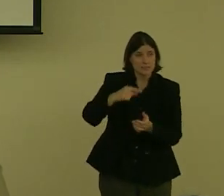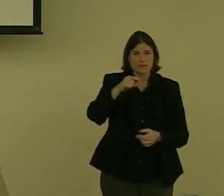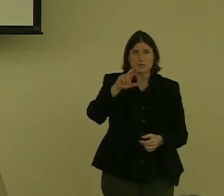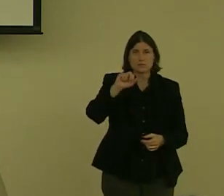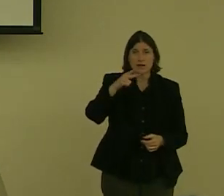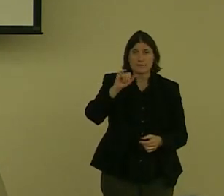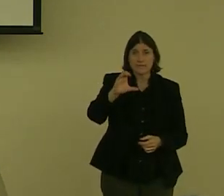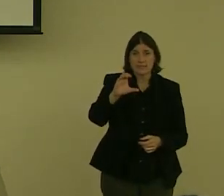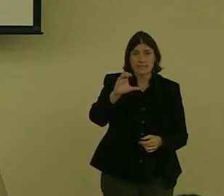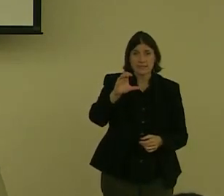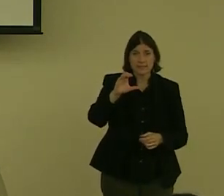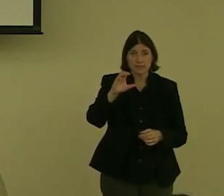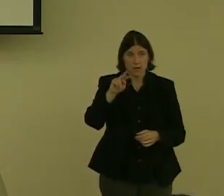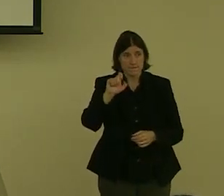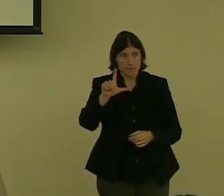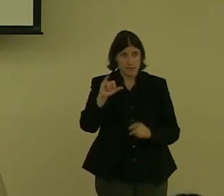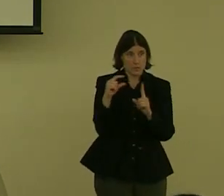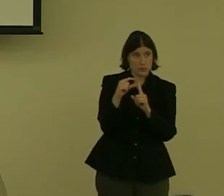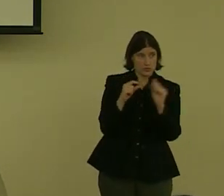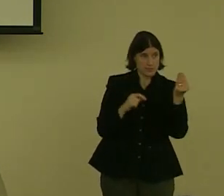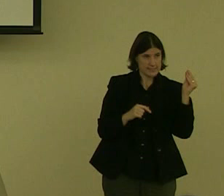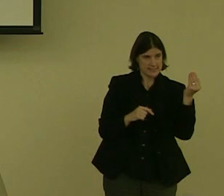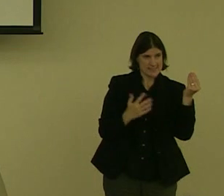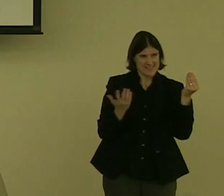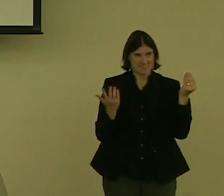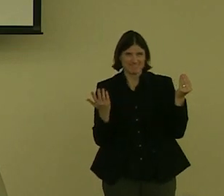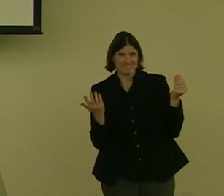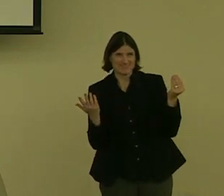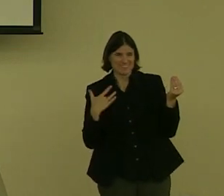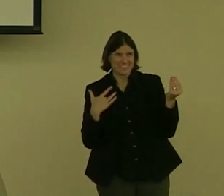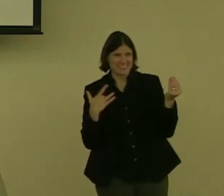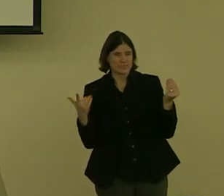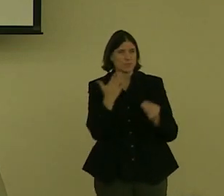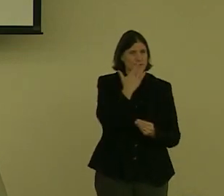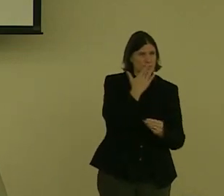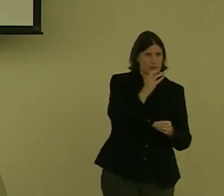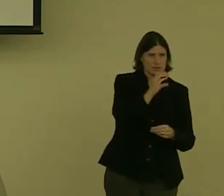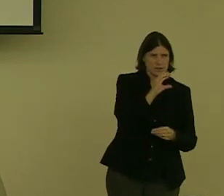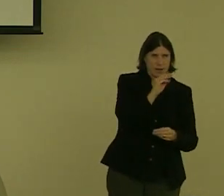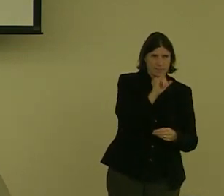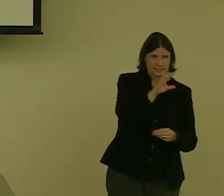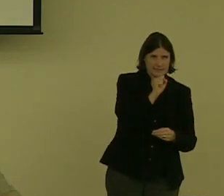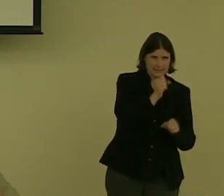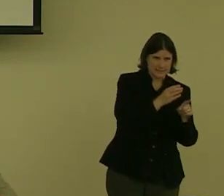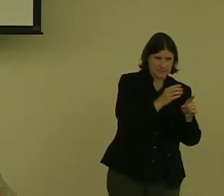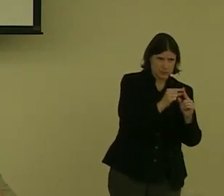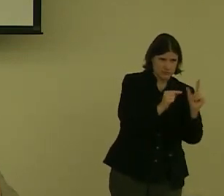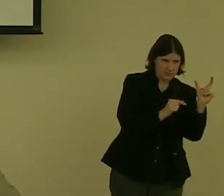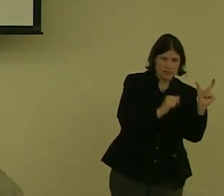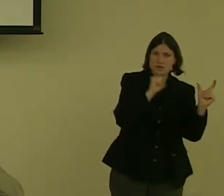Comics is the medium. Comics is the language that a cartoonist uses to tell a story. And there are certain things that